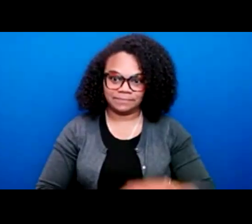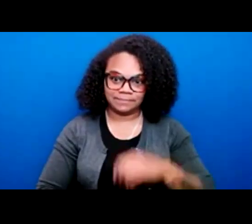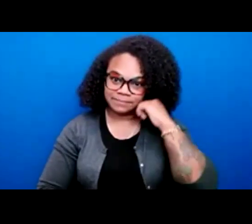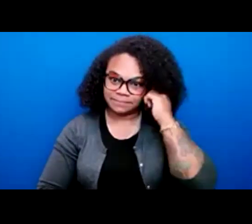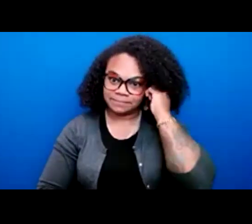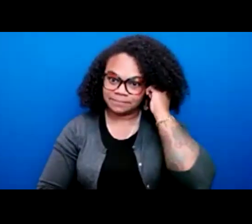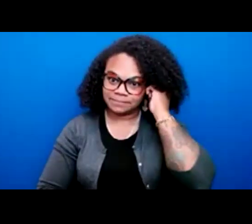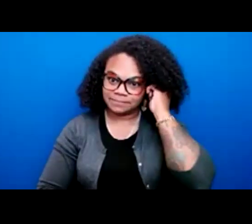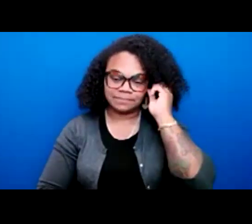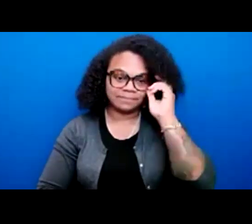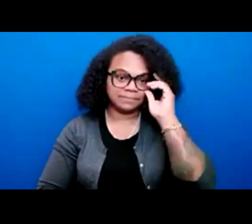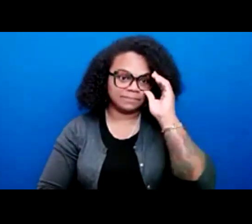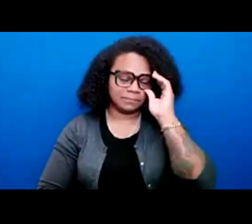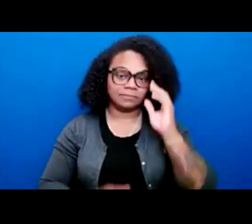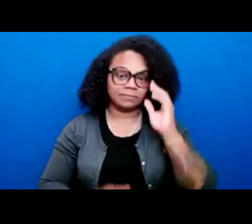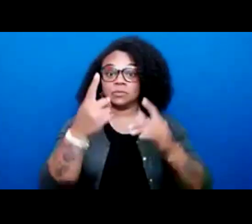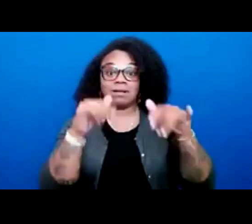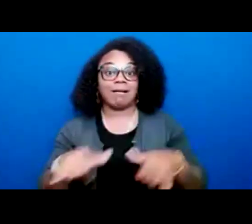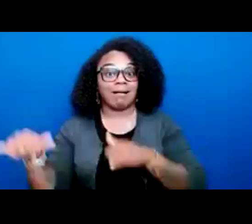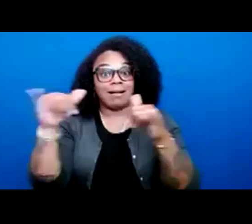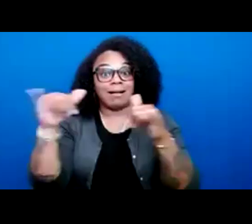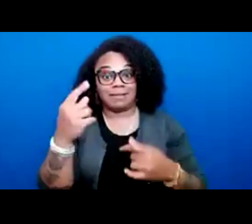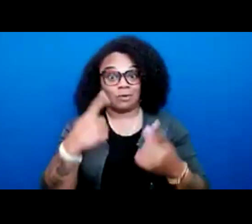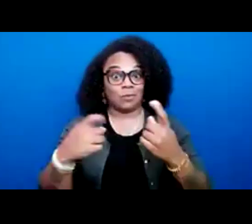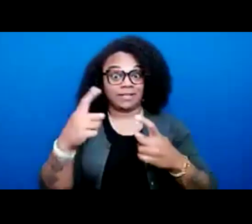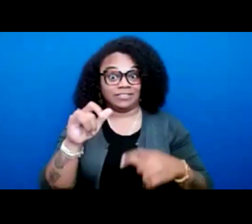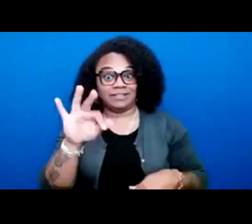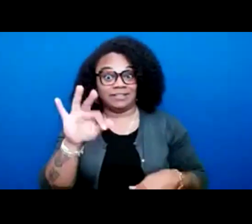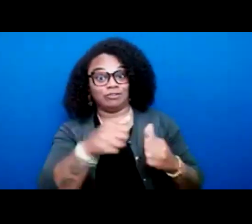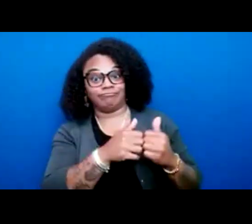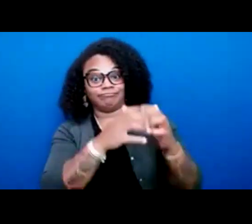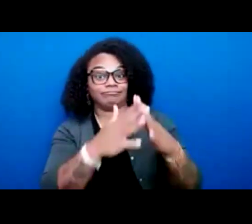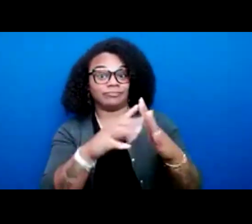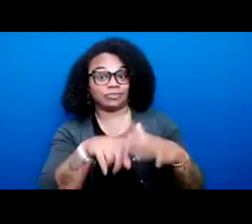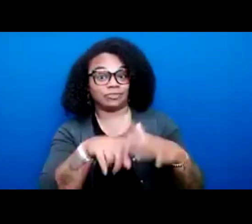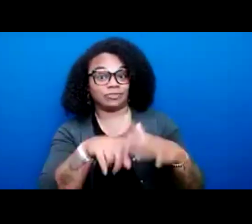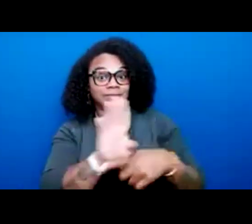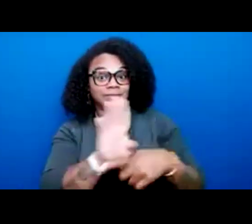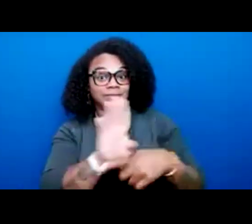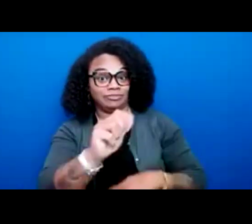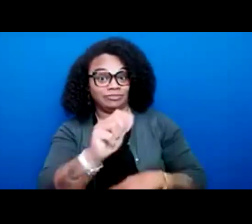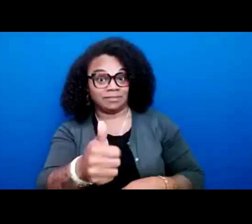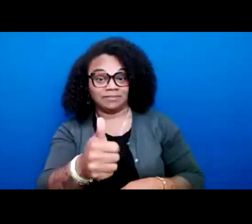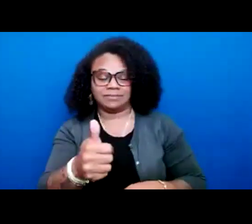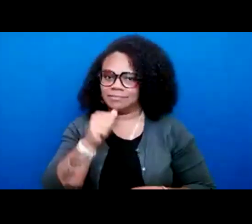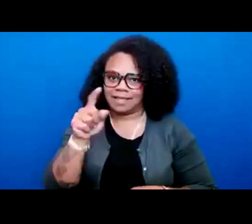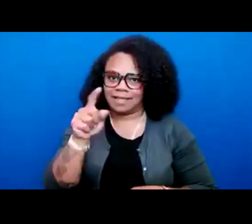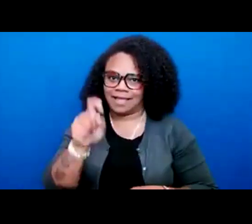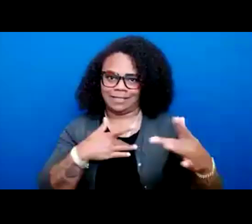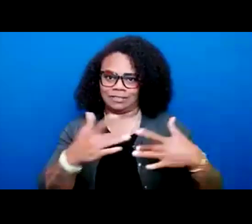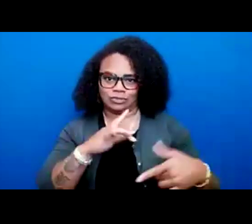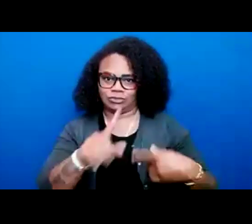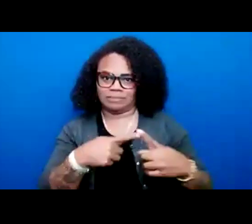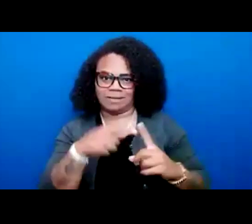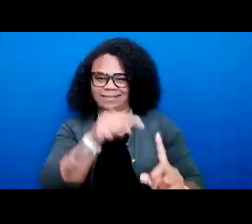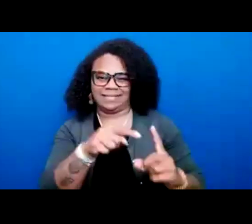So one of the common questions, if you're starting a business on your own, you don't need to worry about this slide. But if